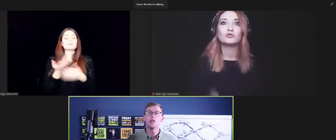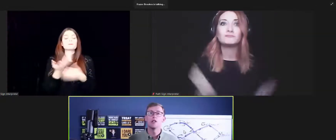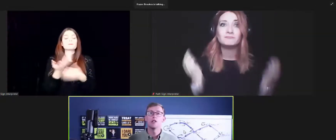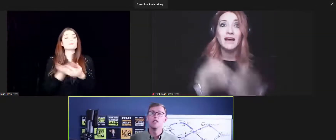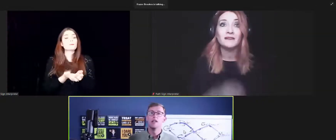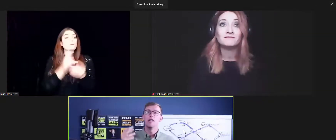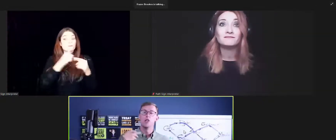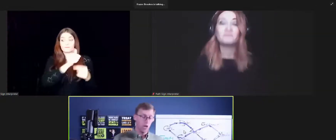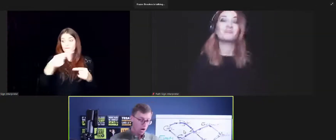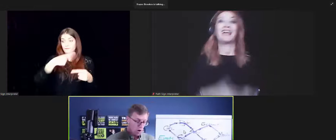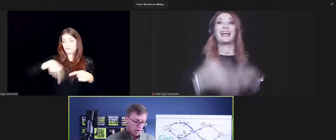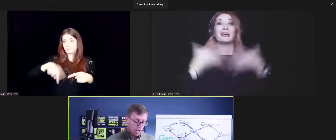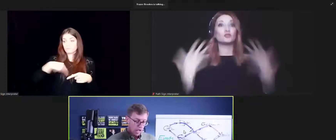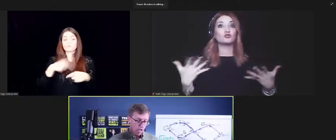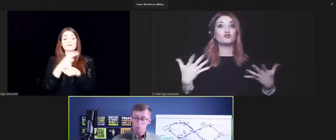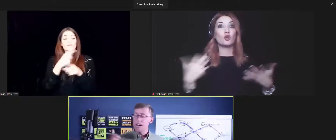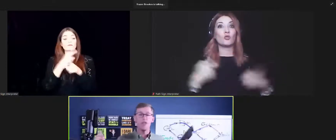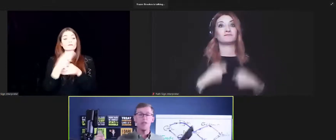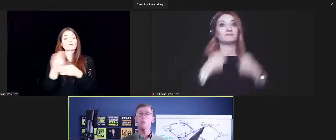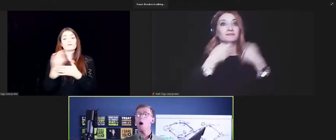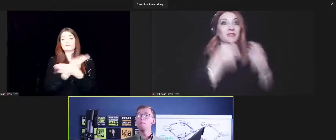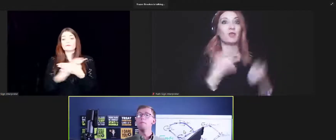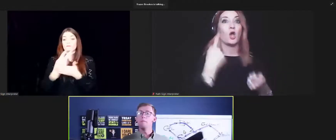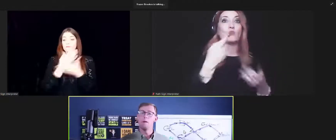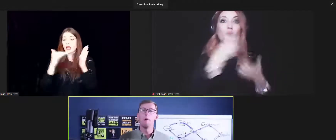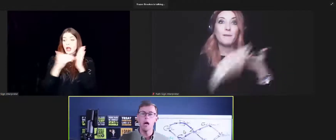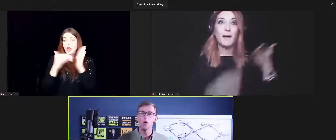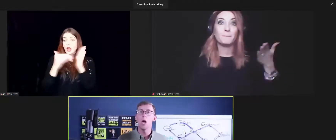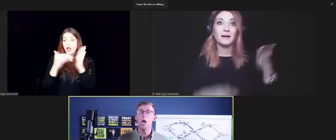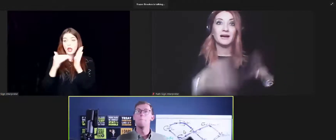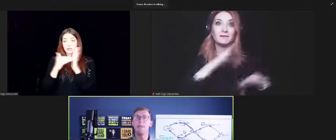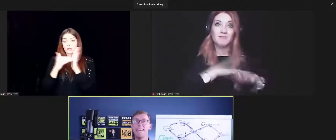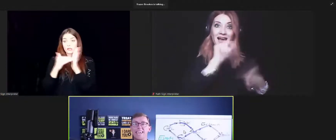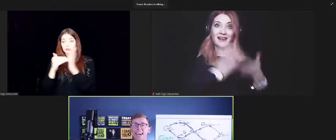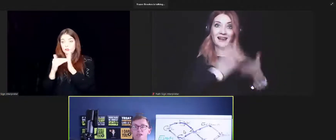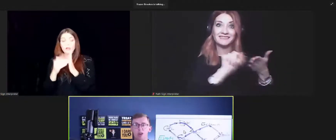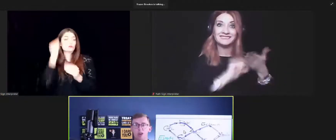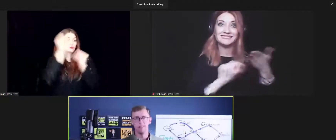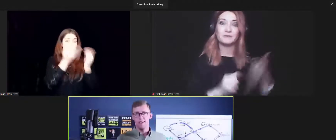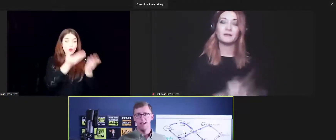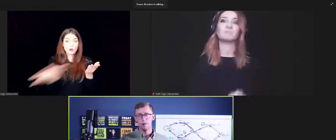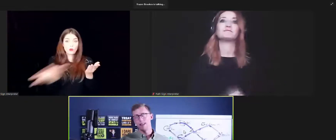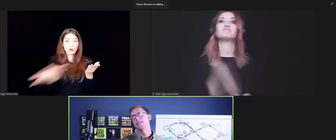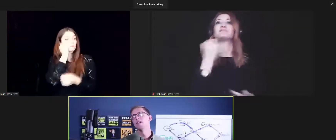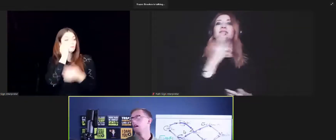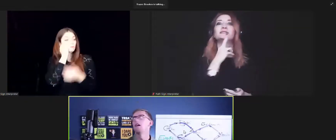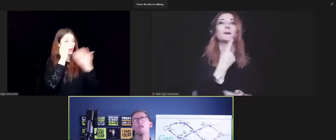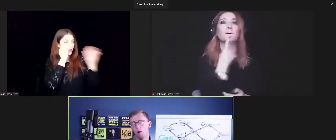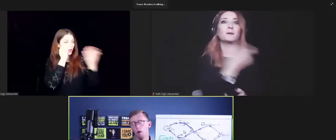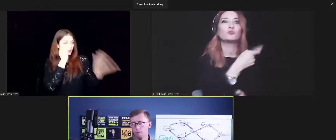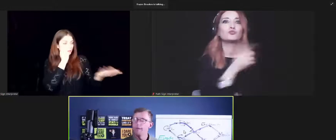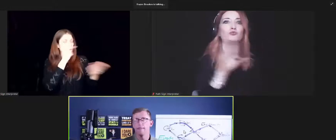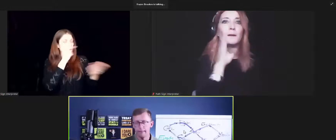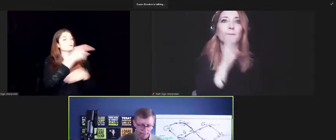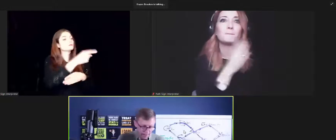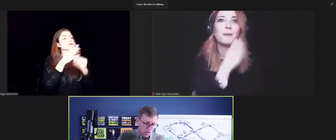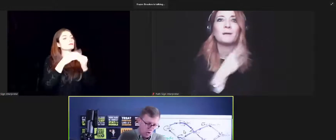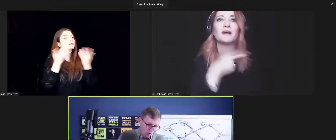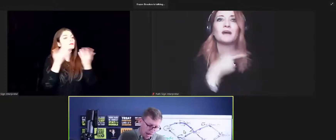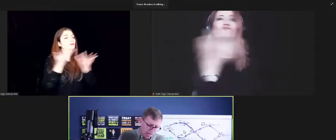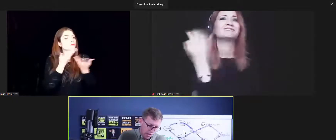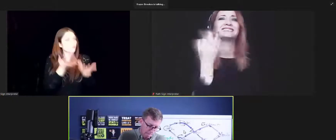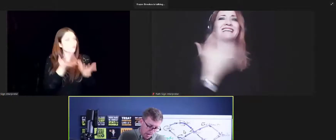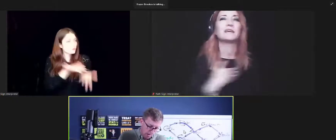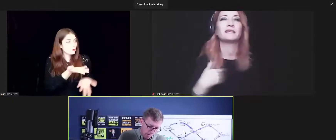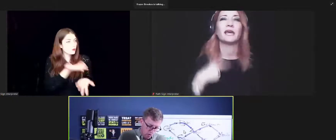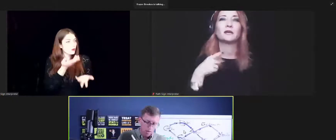first. So, anything you want? My mum goes, big kitchen. And my dad's like, ugh, obviously. So he writes